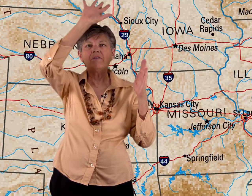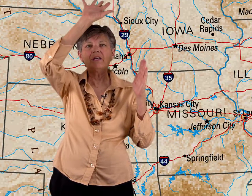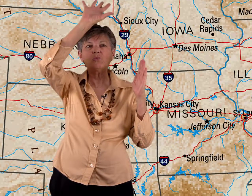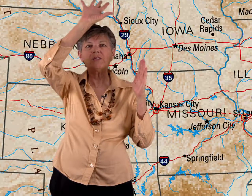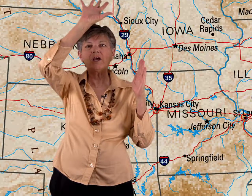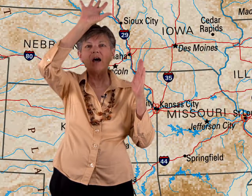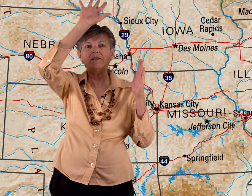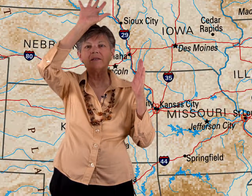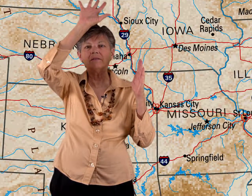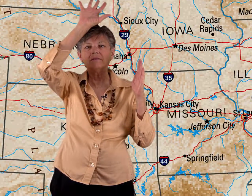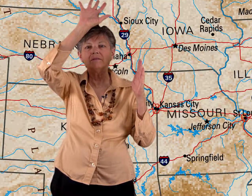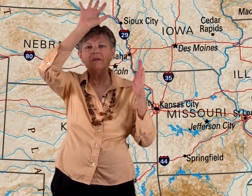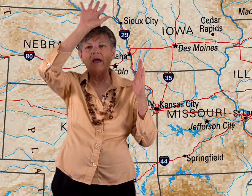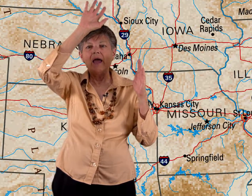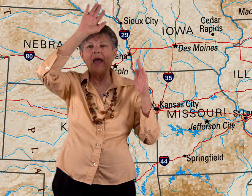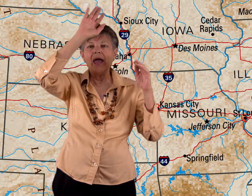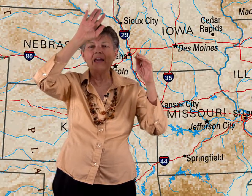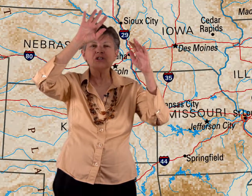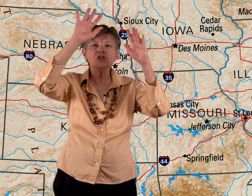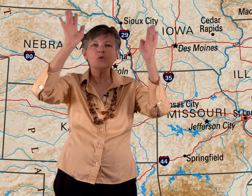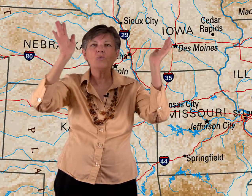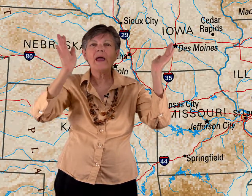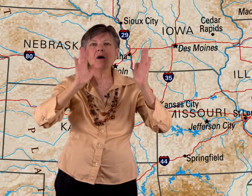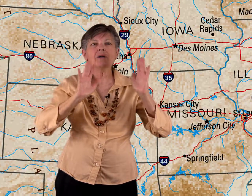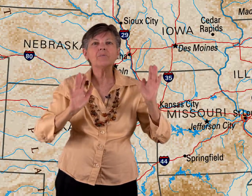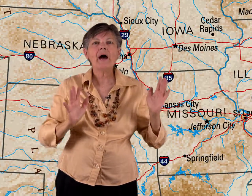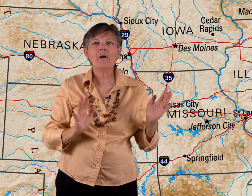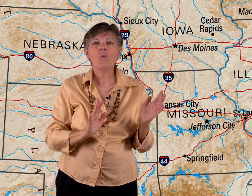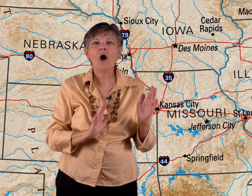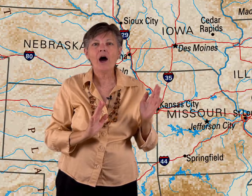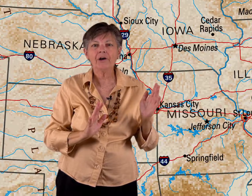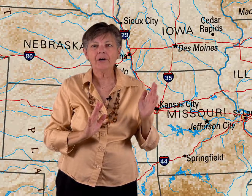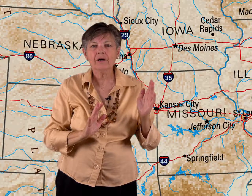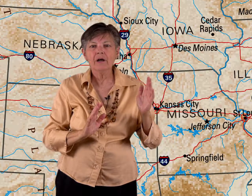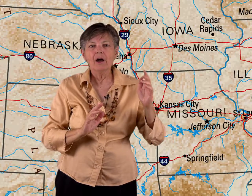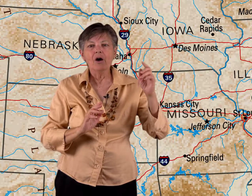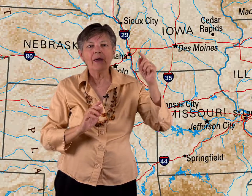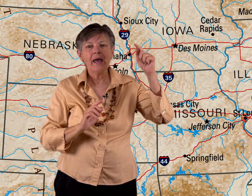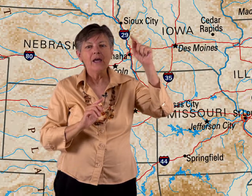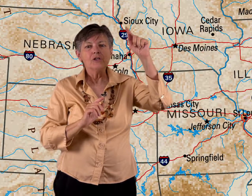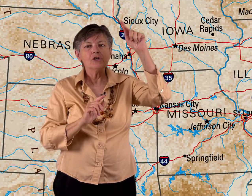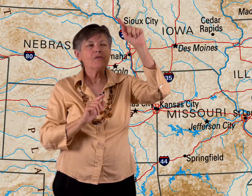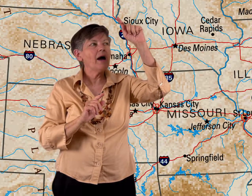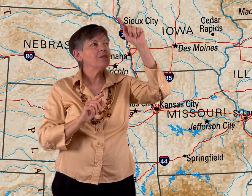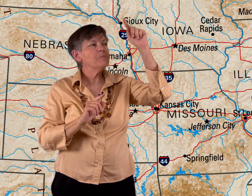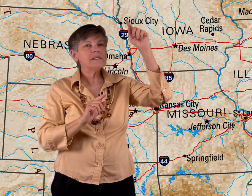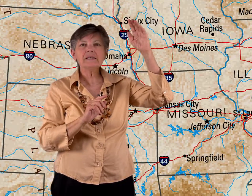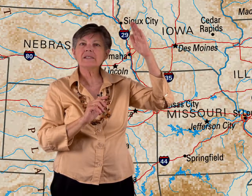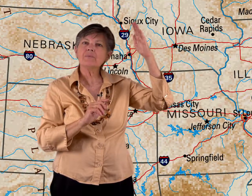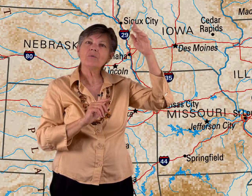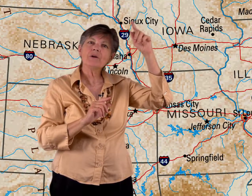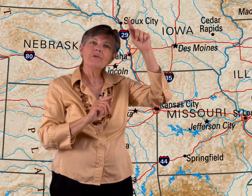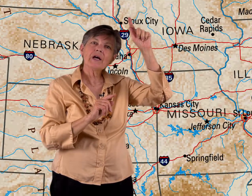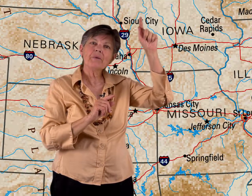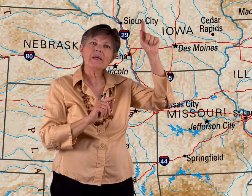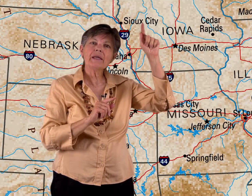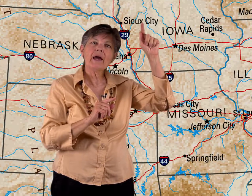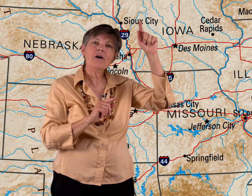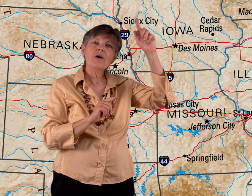it is Wisconsin, and it's surrounded by water. Okay, so you've got the Mississippi River coming down